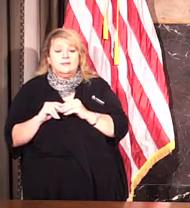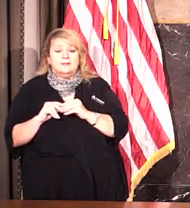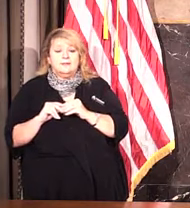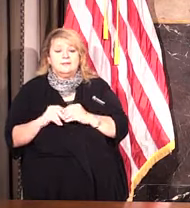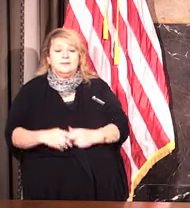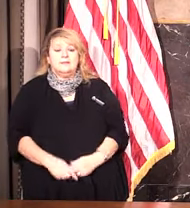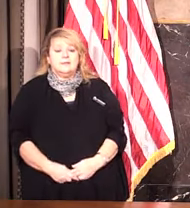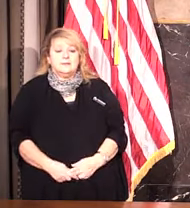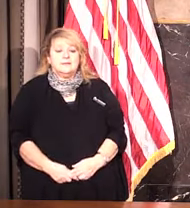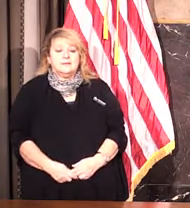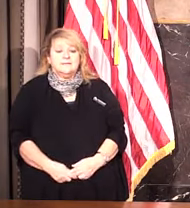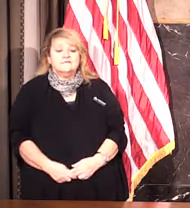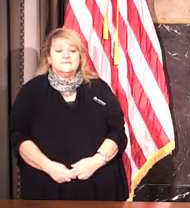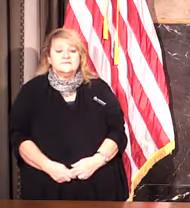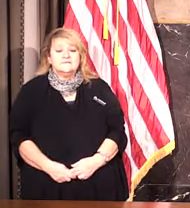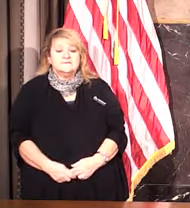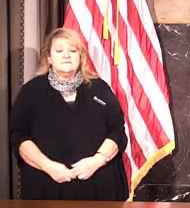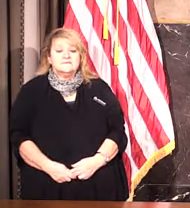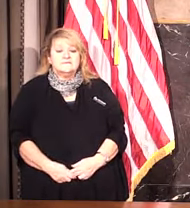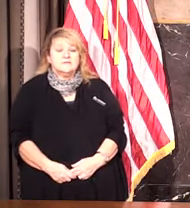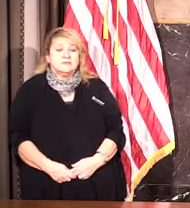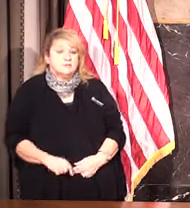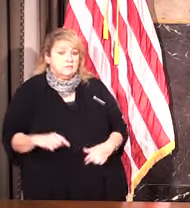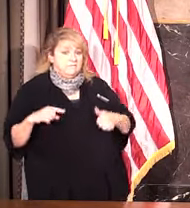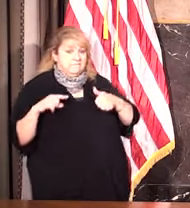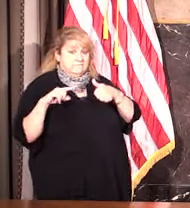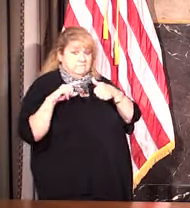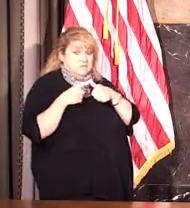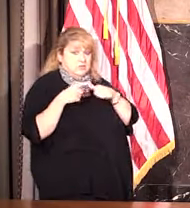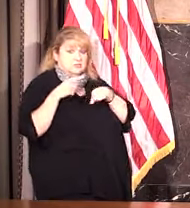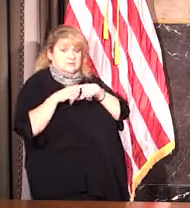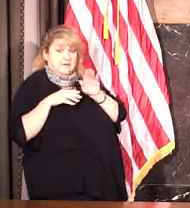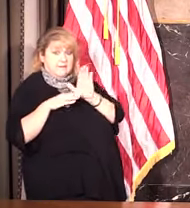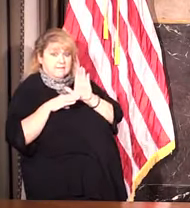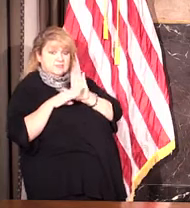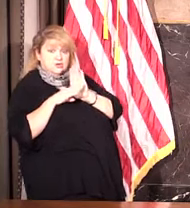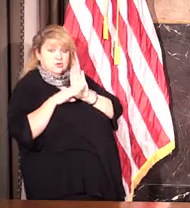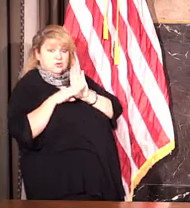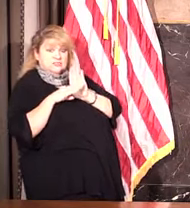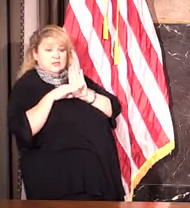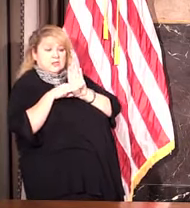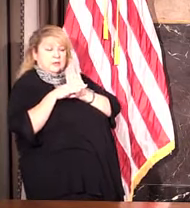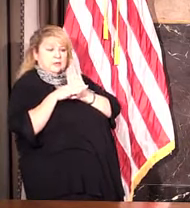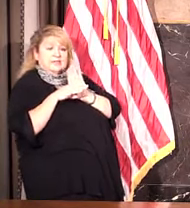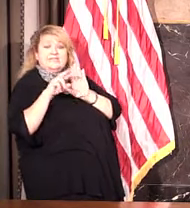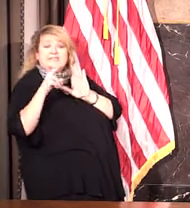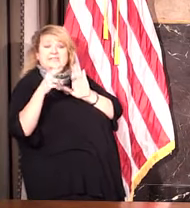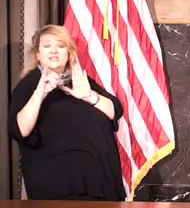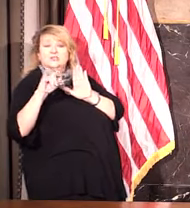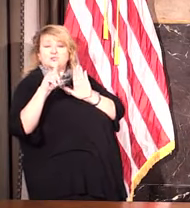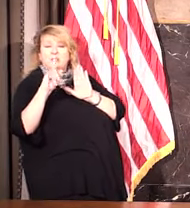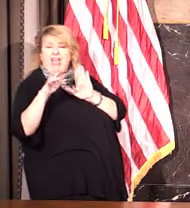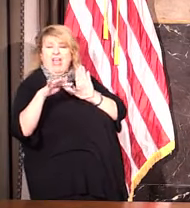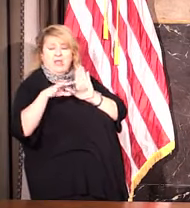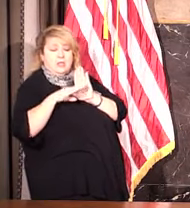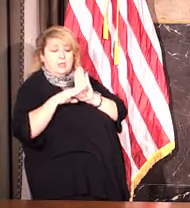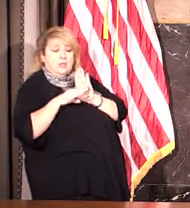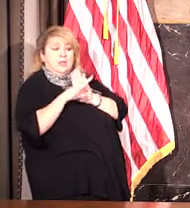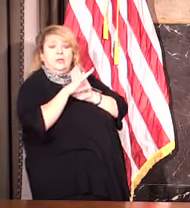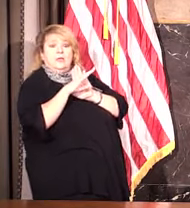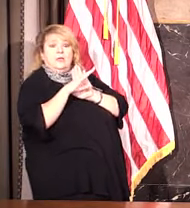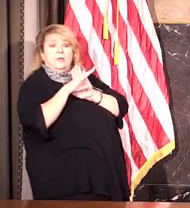when we surged the second time in July, we were able to get that under